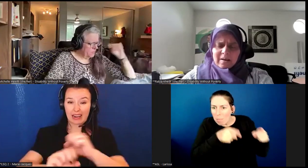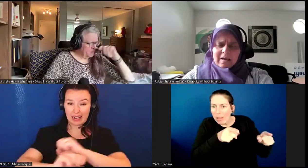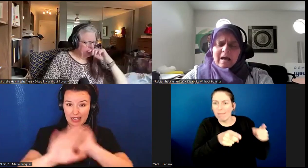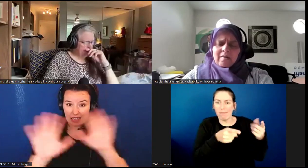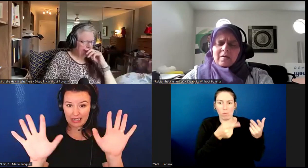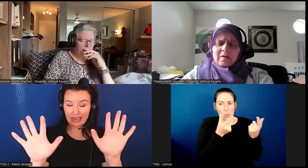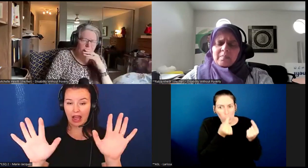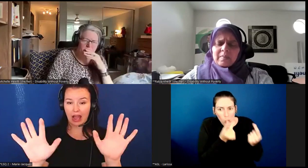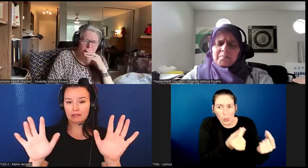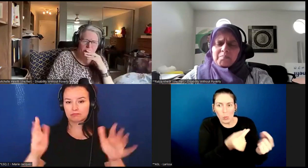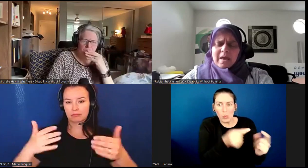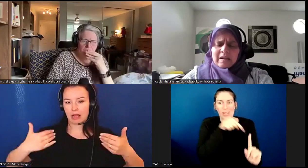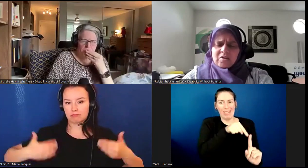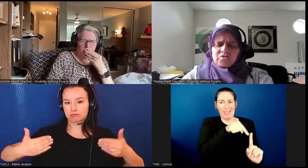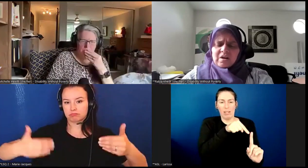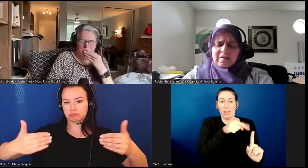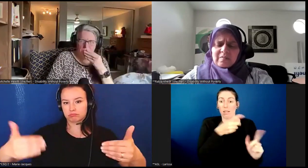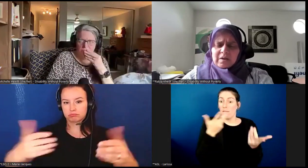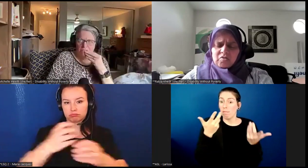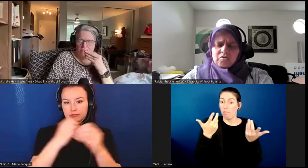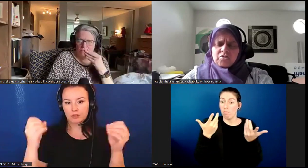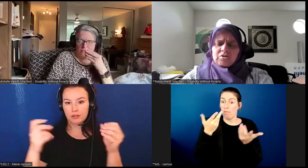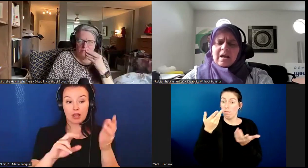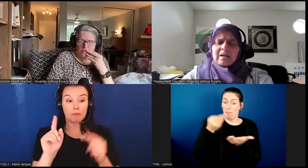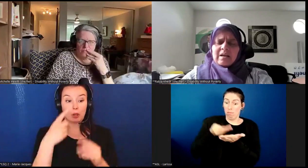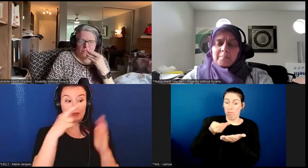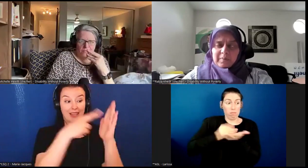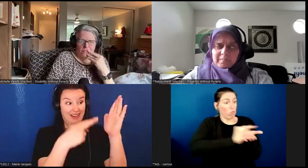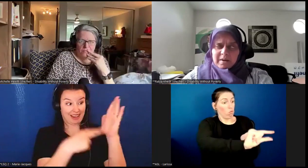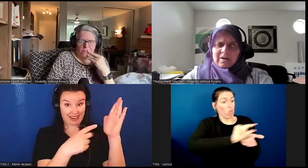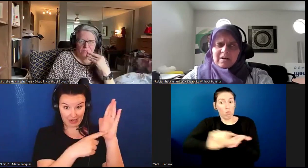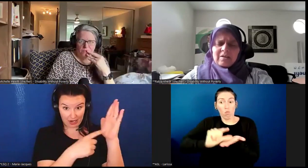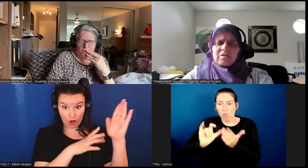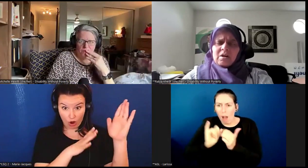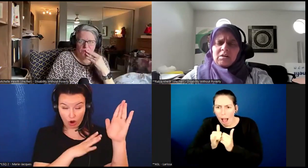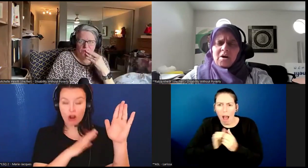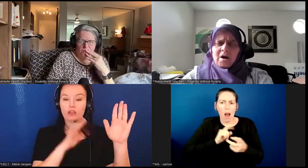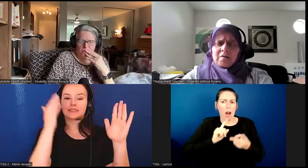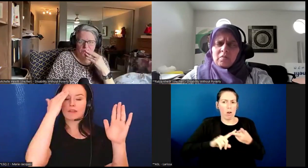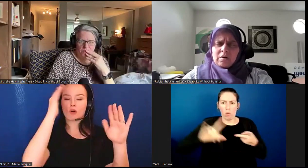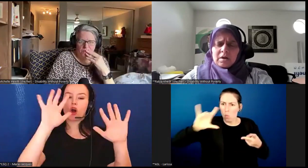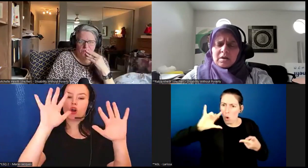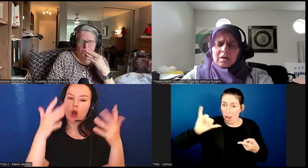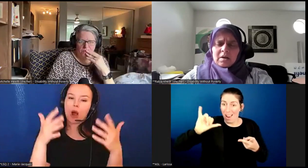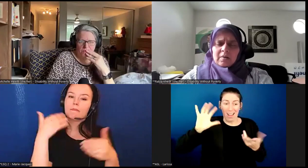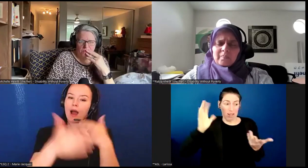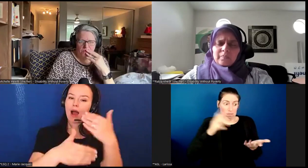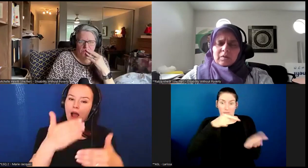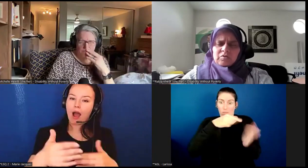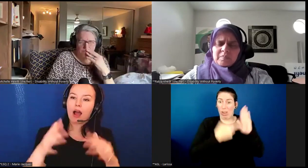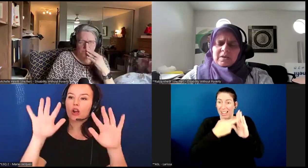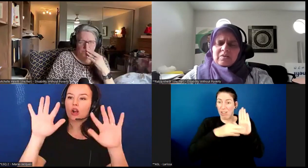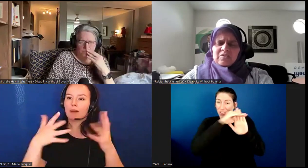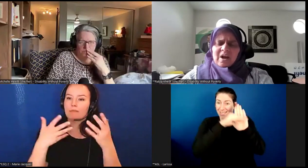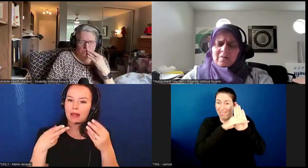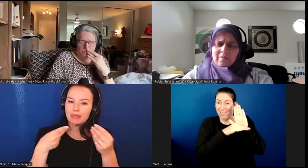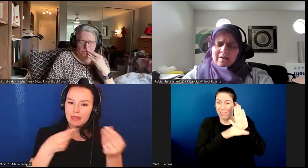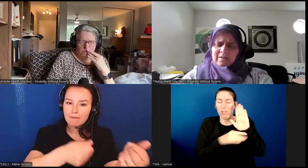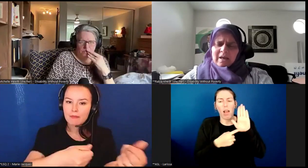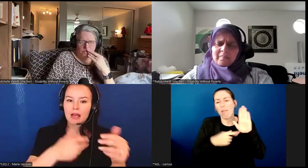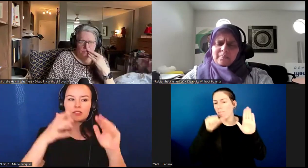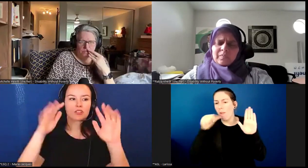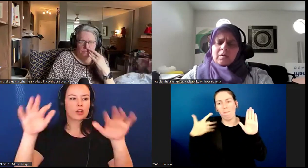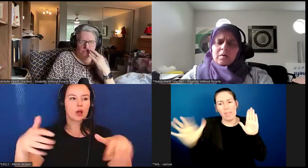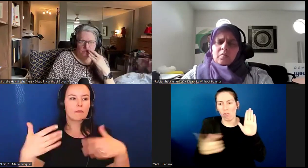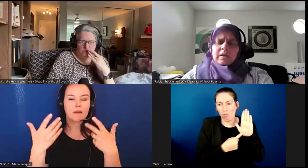happen, how they're going to be managed and administered and implemented. And there's a lot of work to be done around